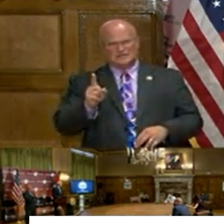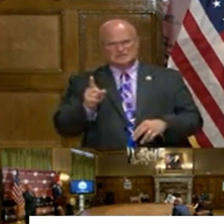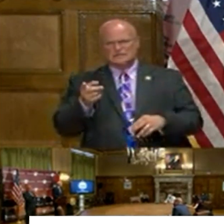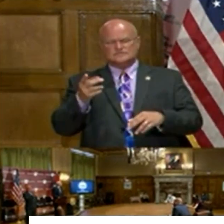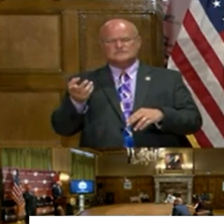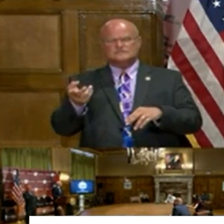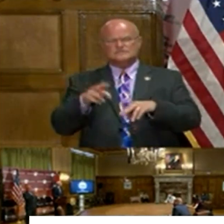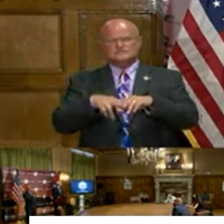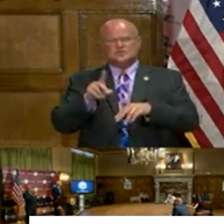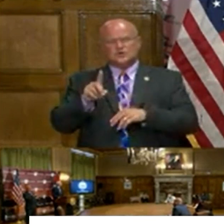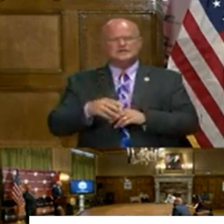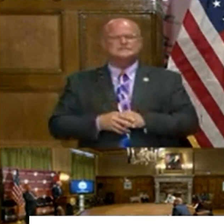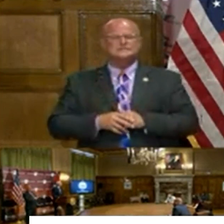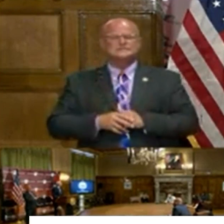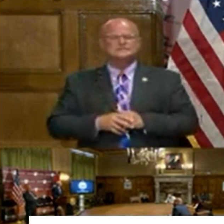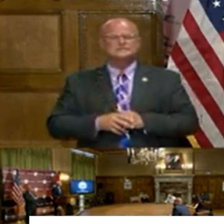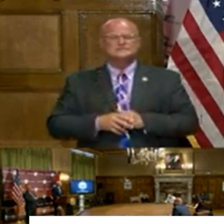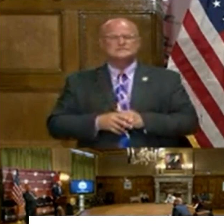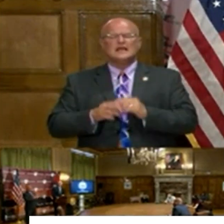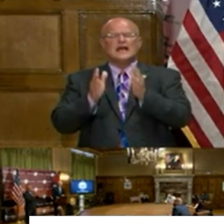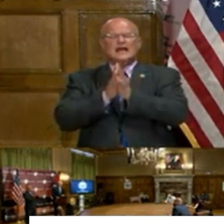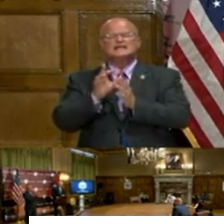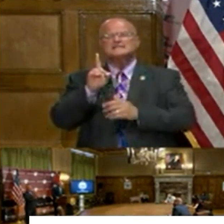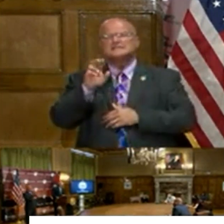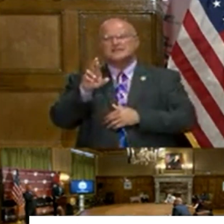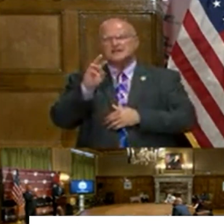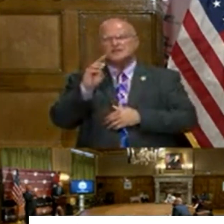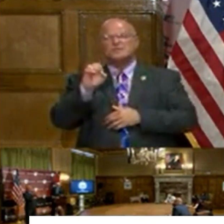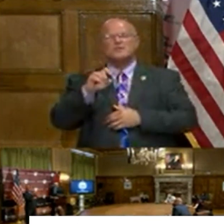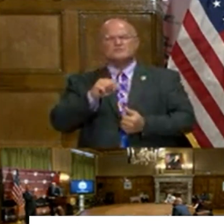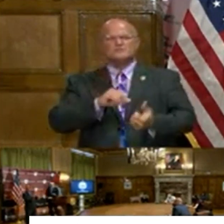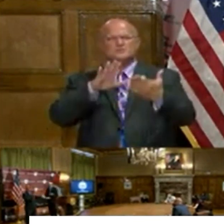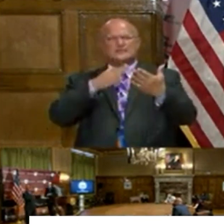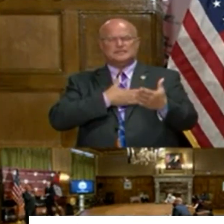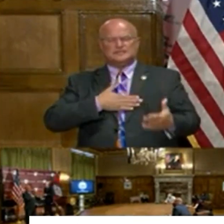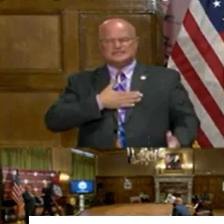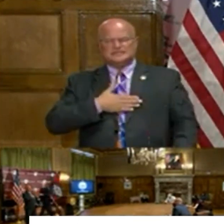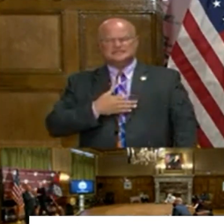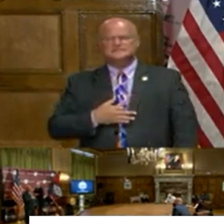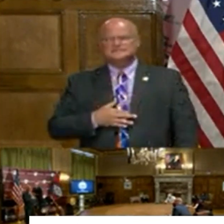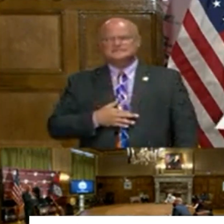Sunday. Yes, let's ask Dr. Romero to address that, please.